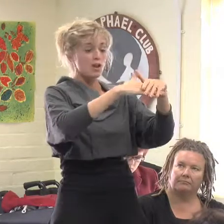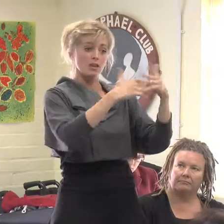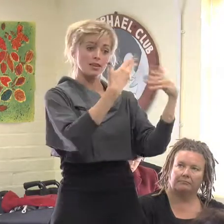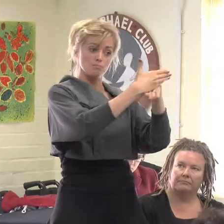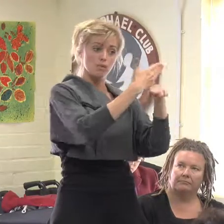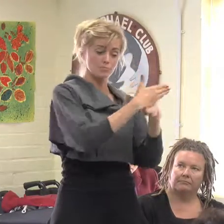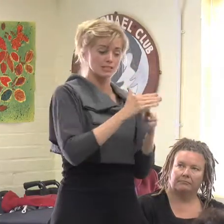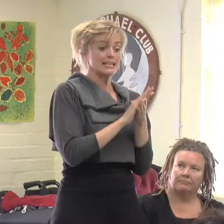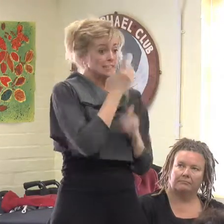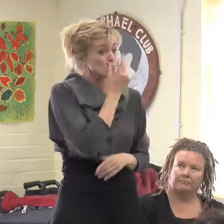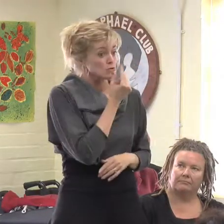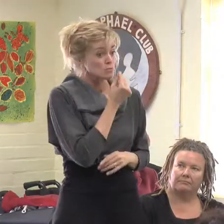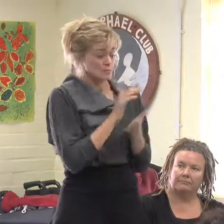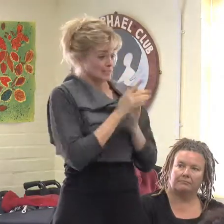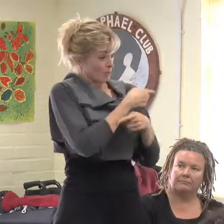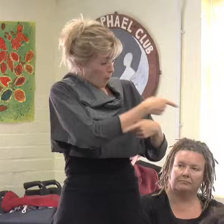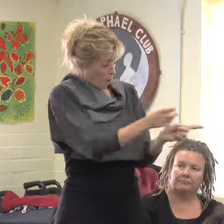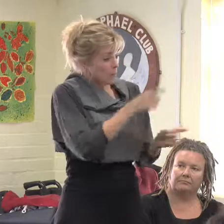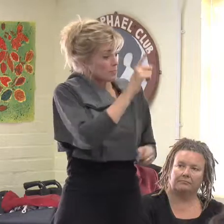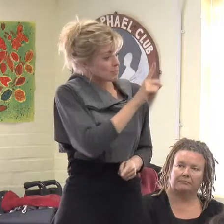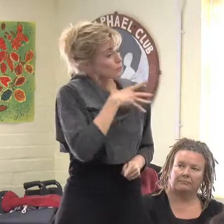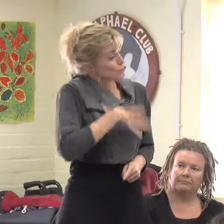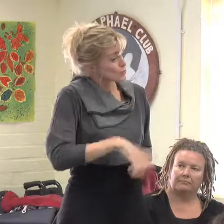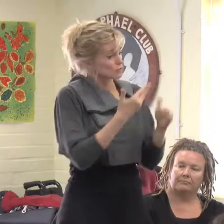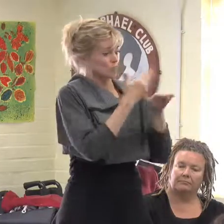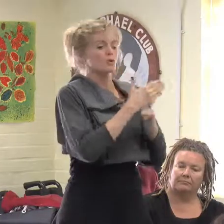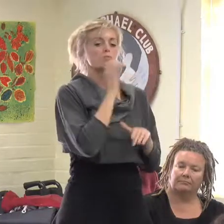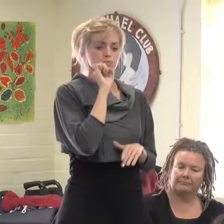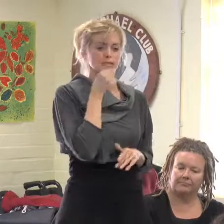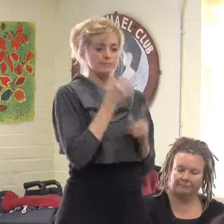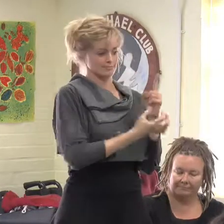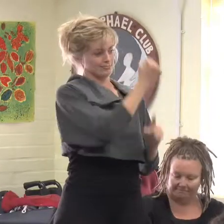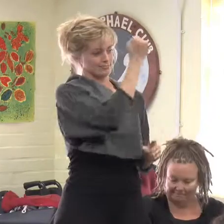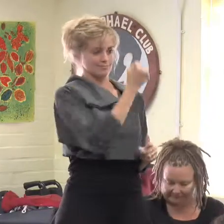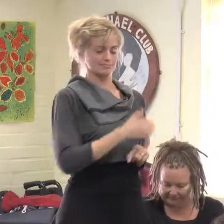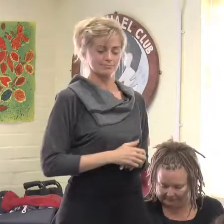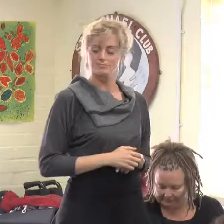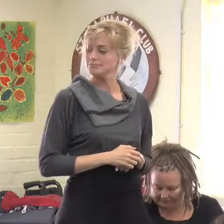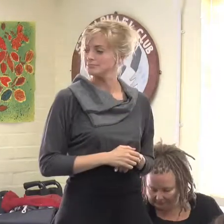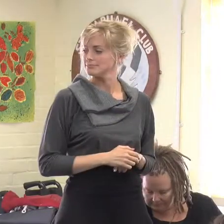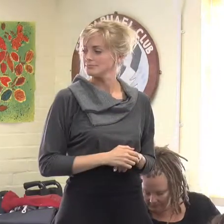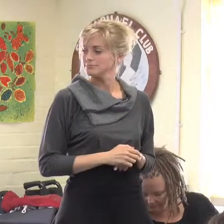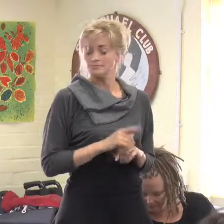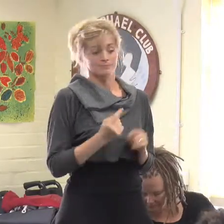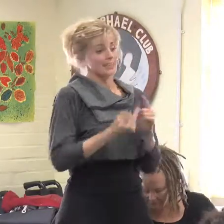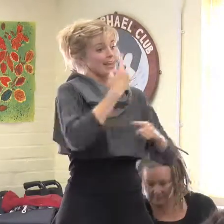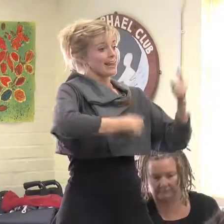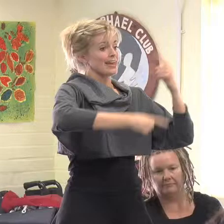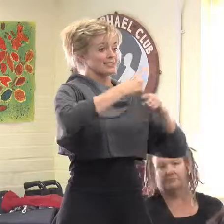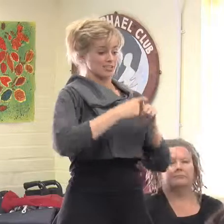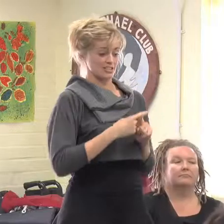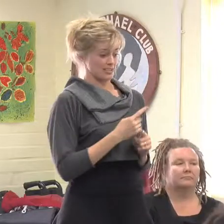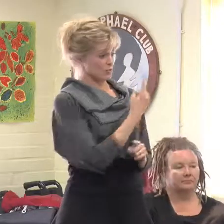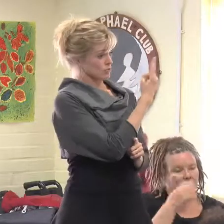possible, and it means that everyone who wants a job will be able to get a job. Last year alone,